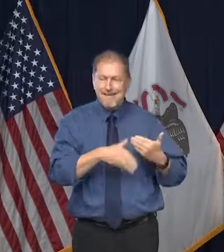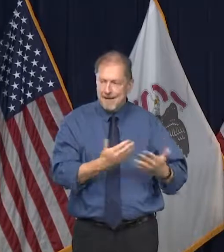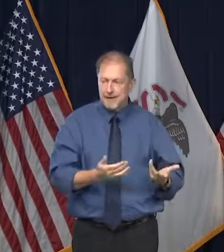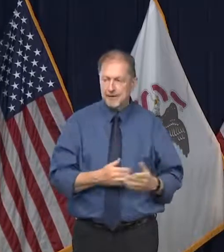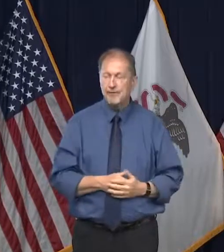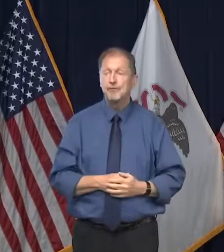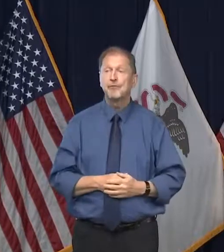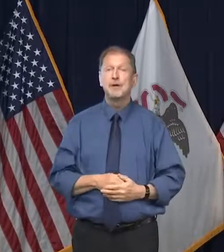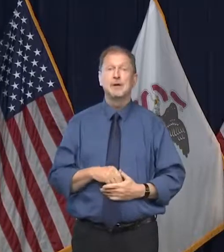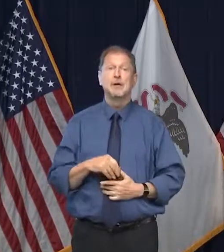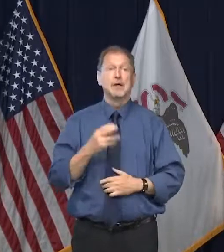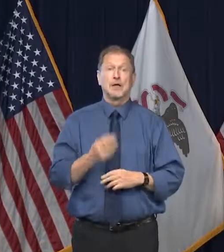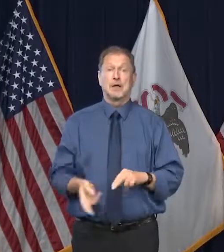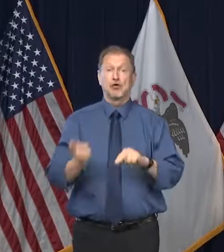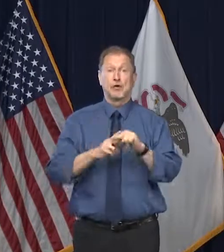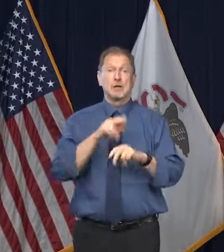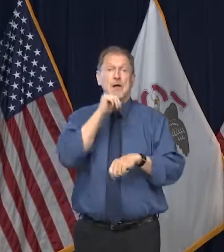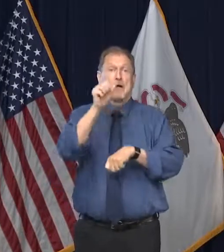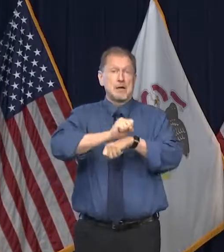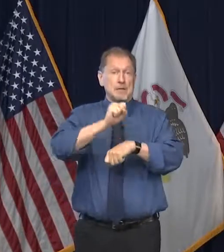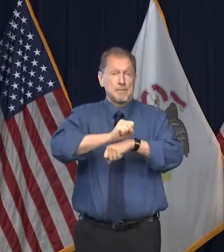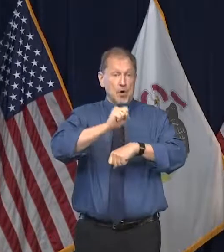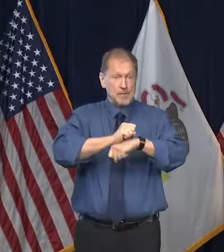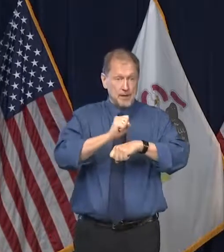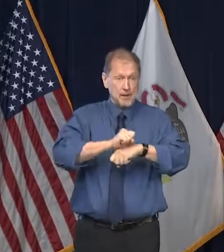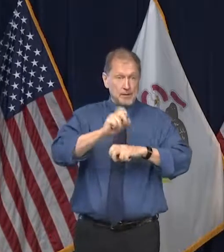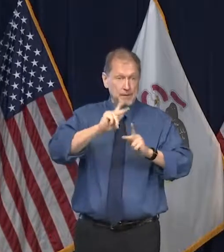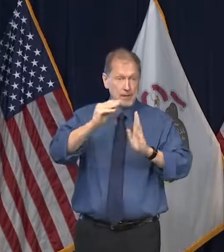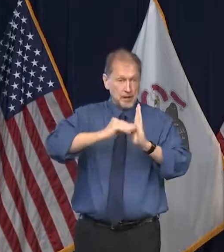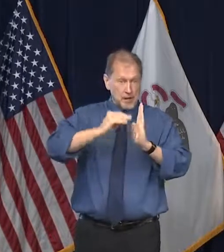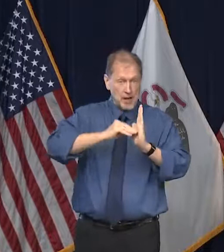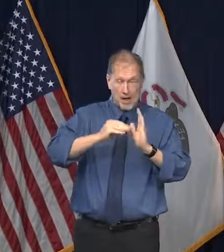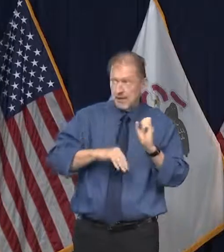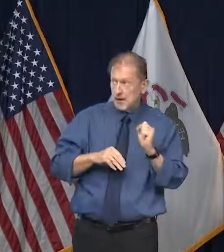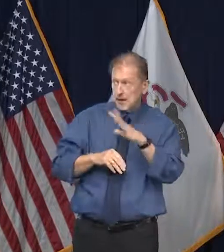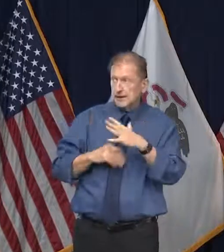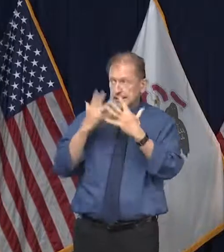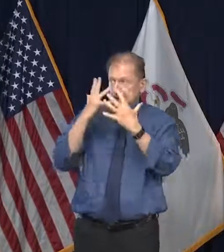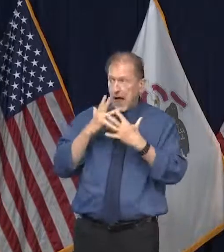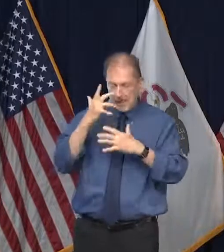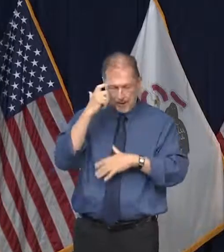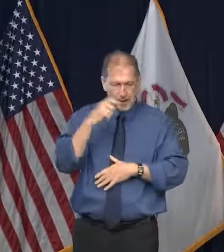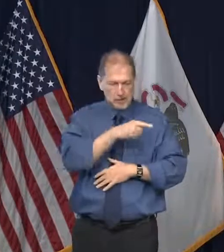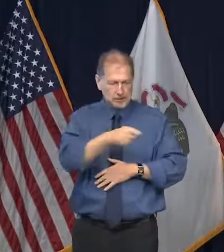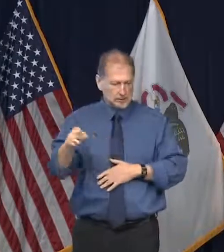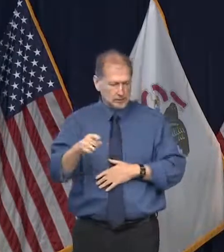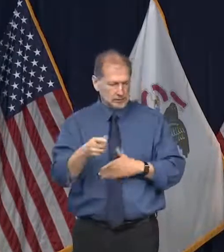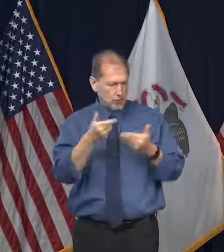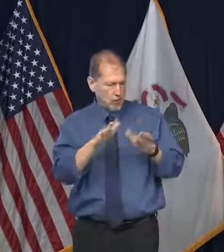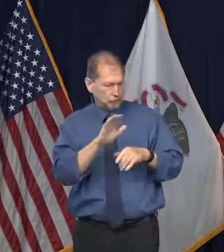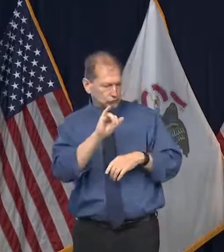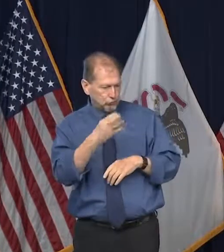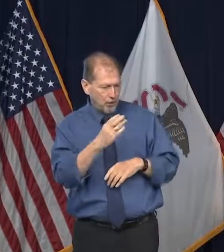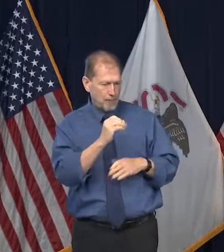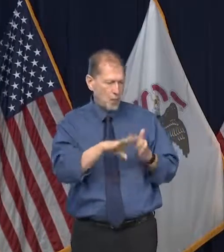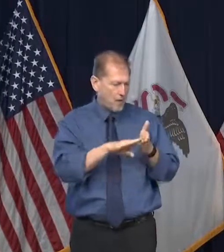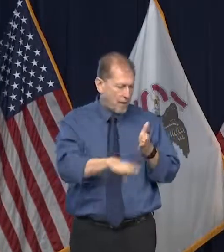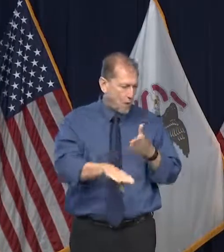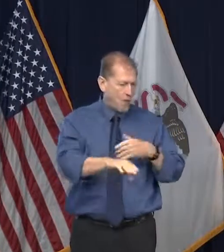in unemployment claims is tragic for the people who have to endure